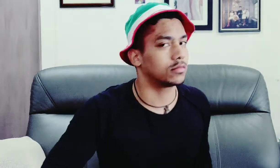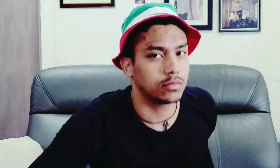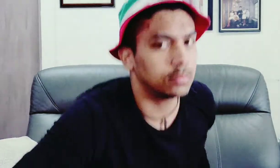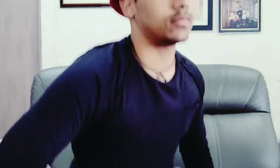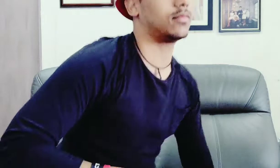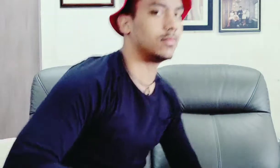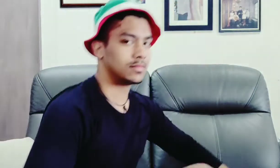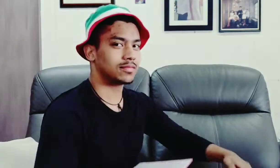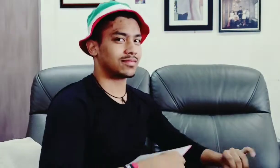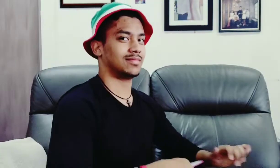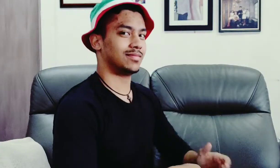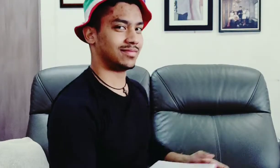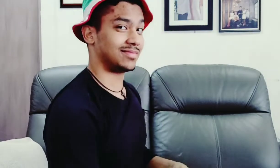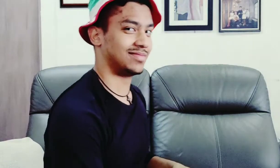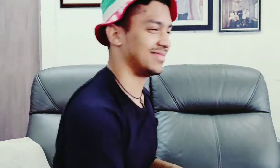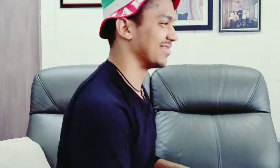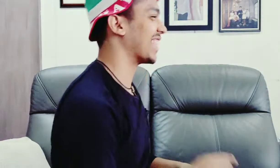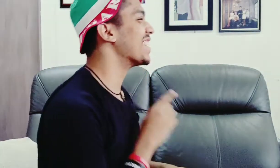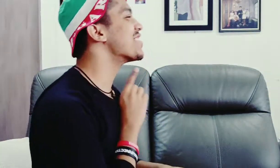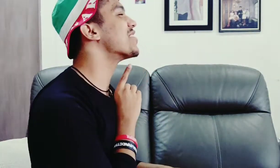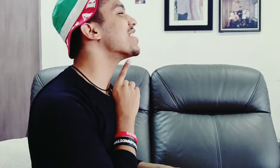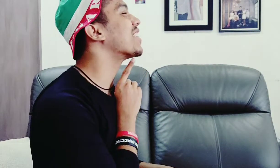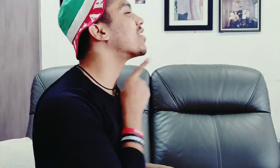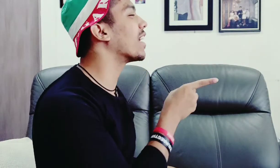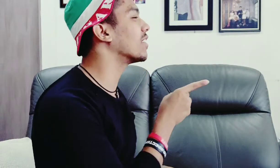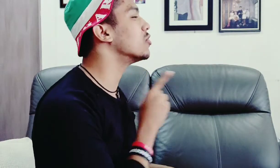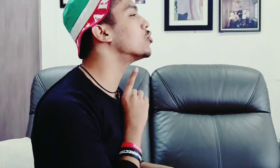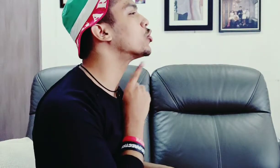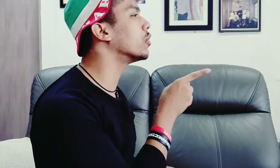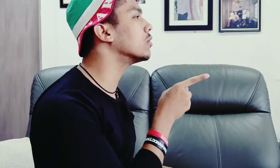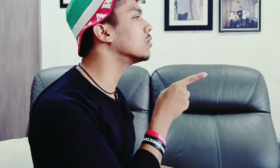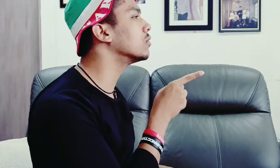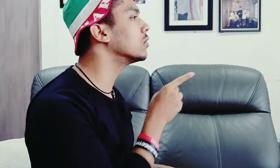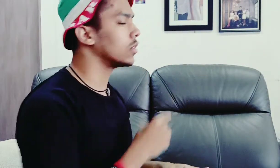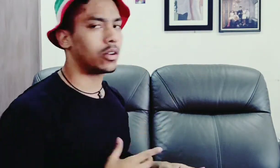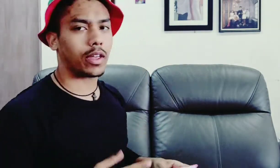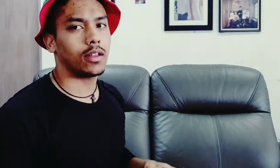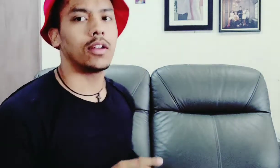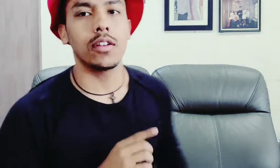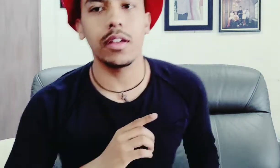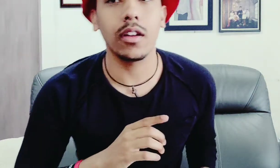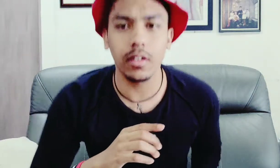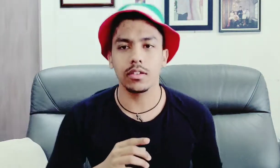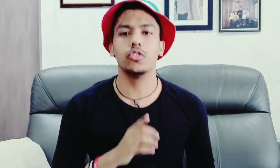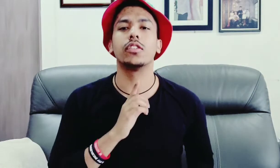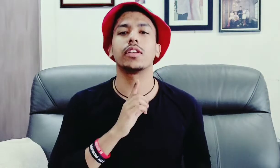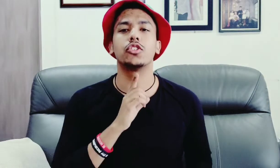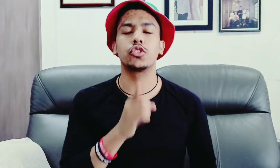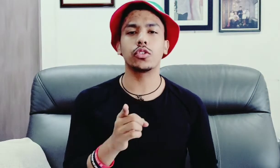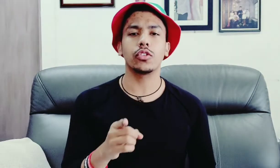like that sure okay you can say sure